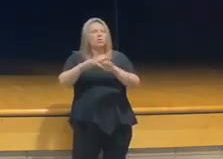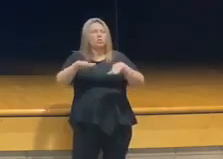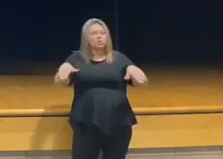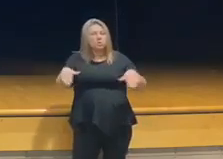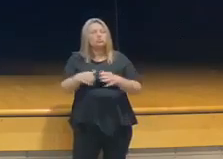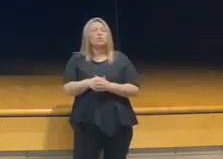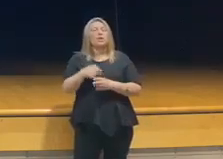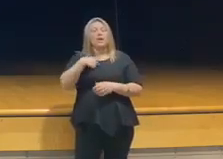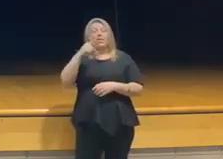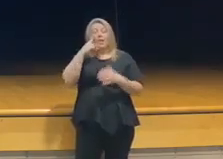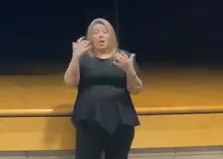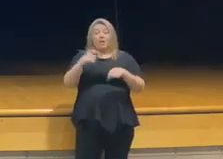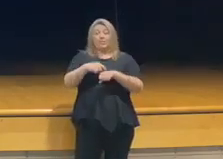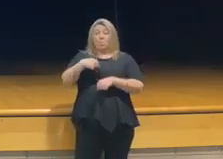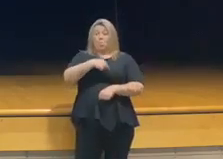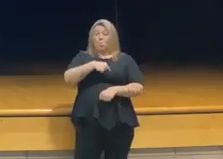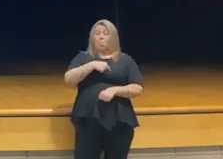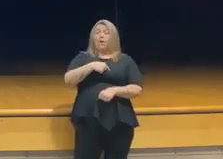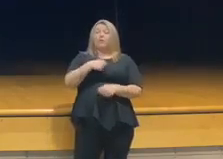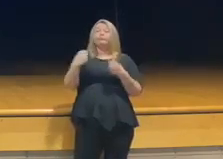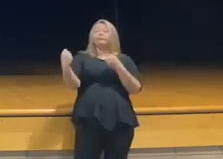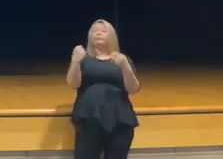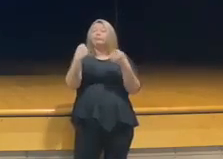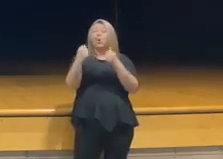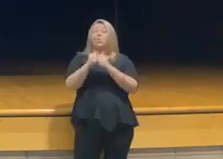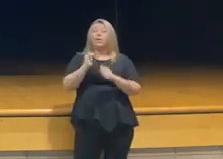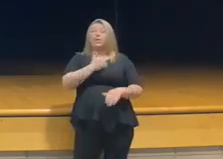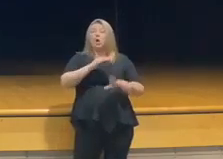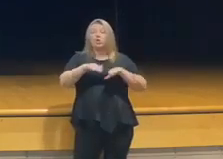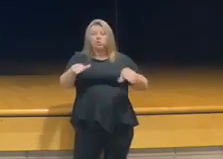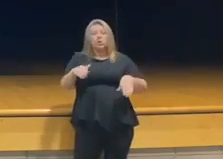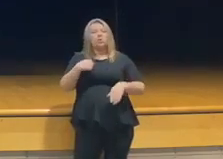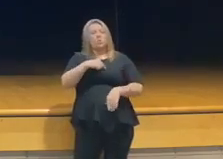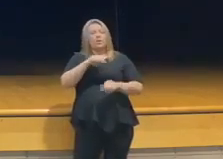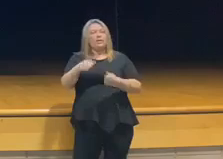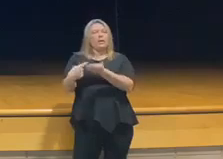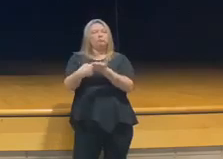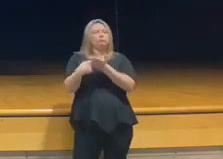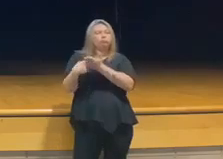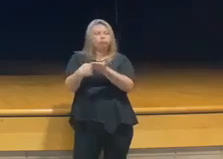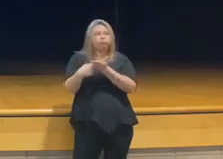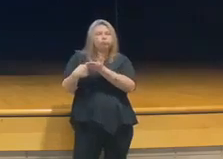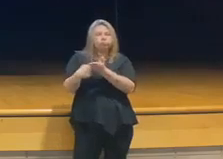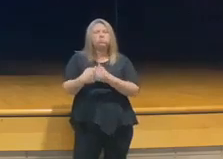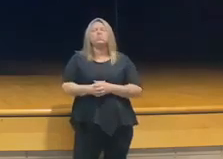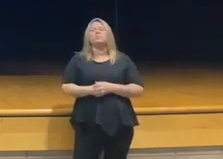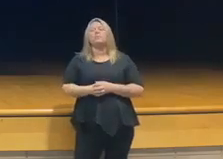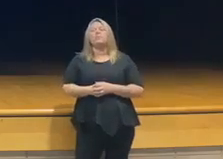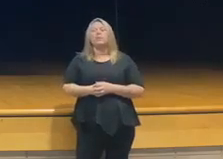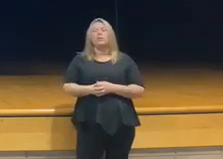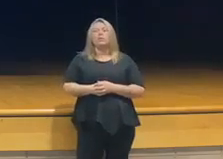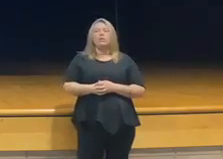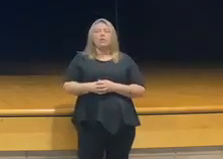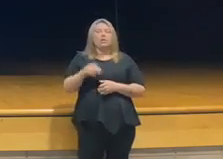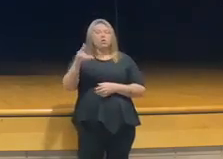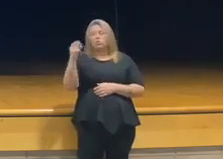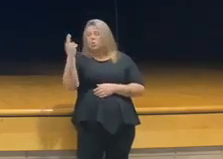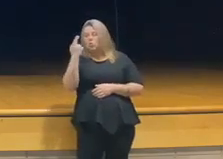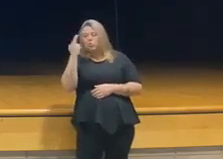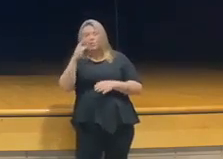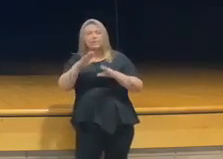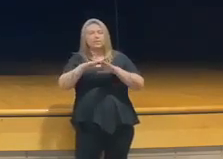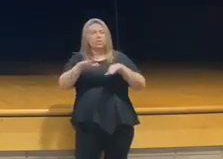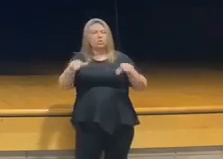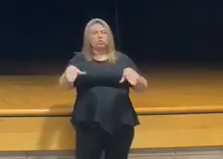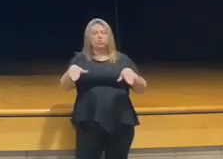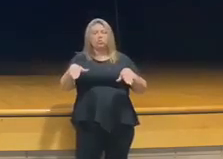unexpected conversations tend to come up. Access to passwords, so there's no reason that children should have to have their